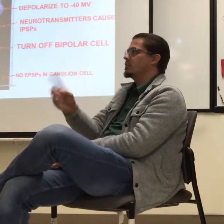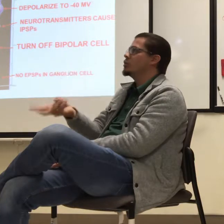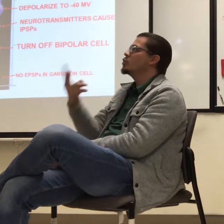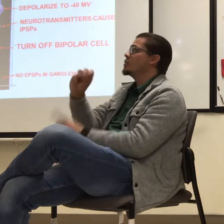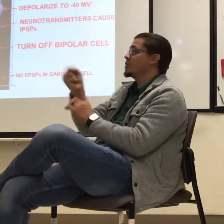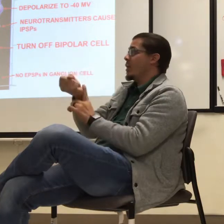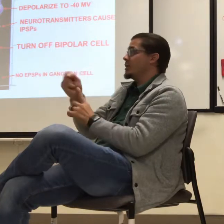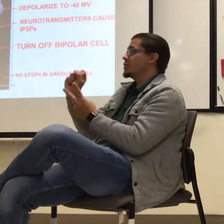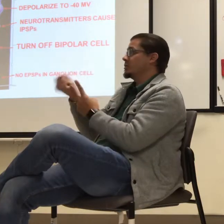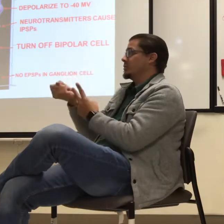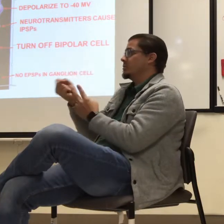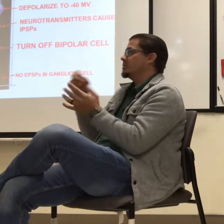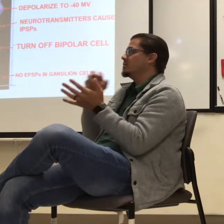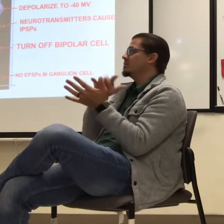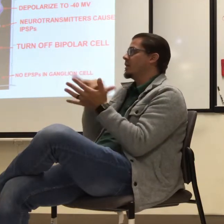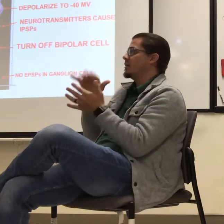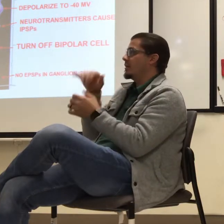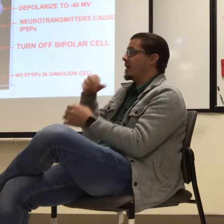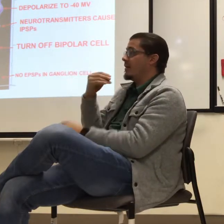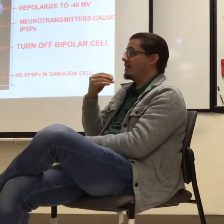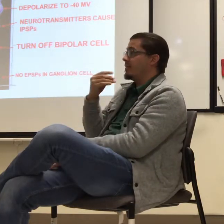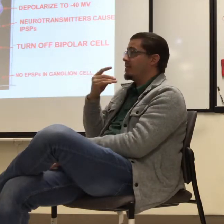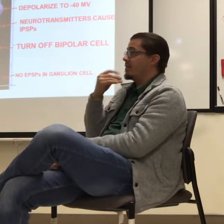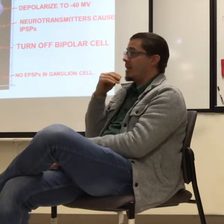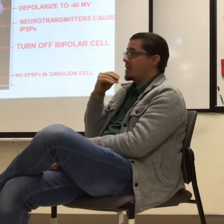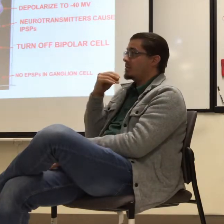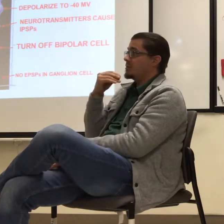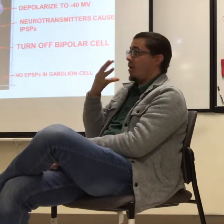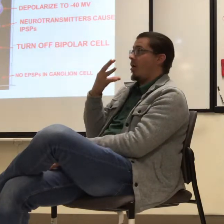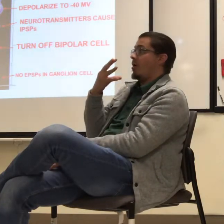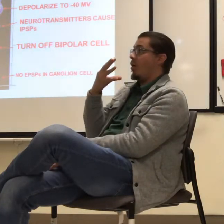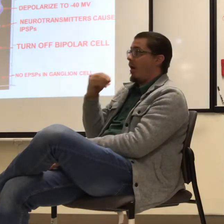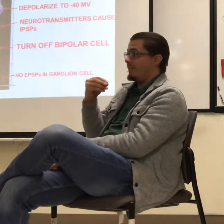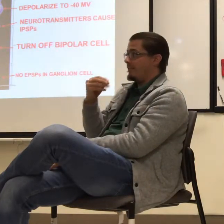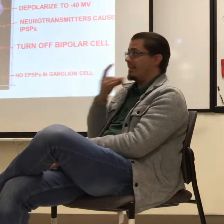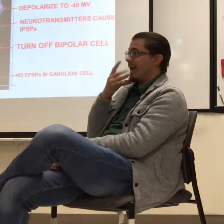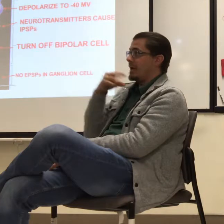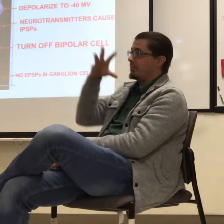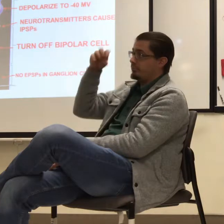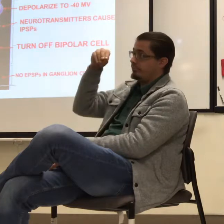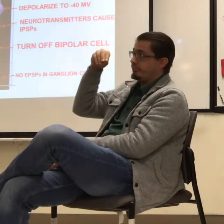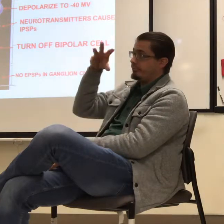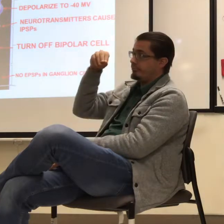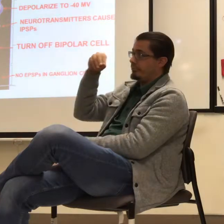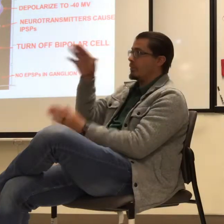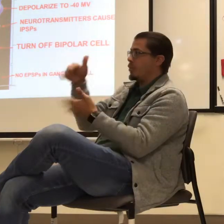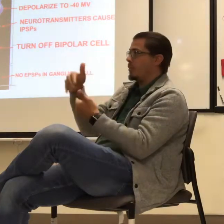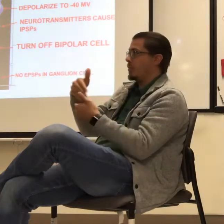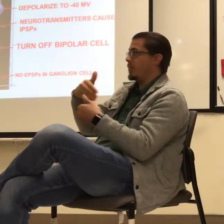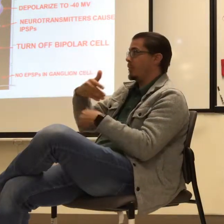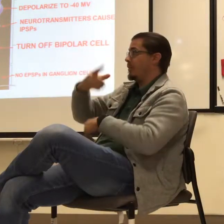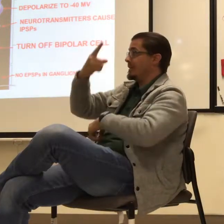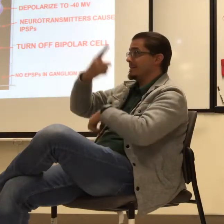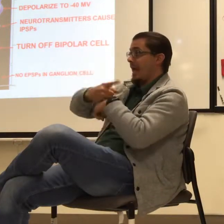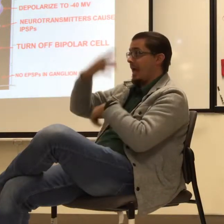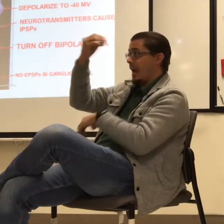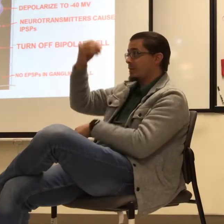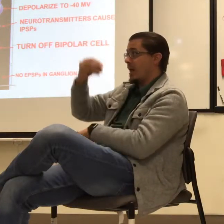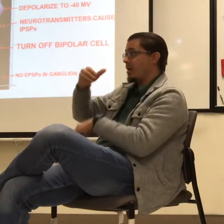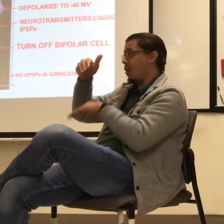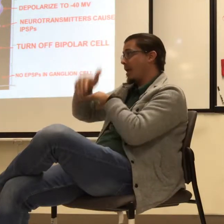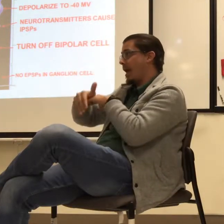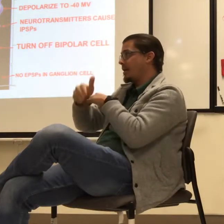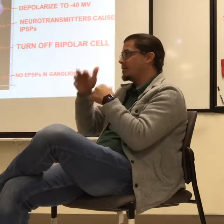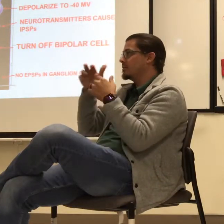should study, because you can have the lights on or lights off in a room. It can be daytime or nighttime. So we need to study